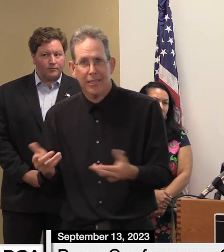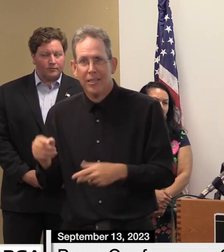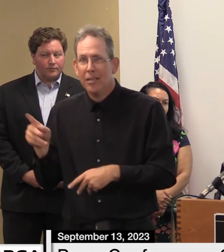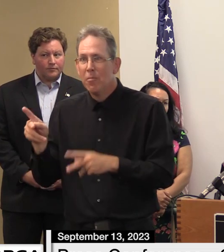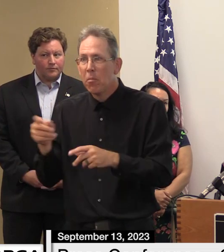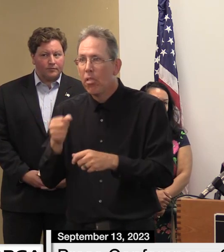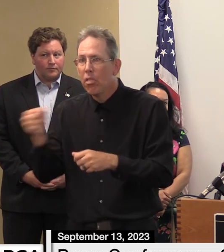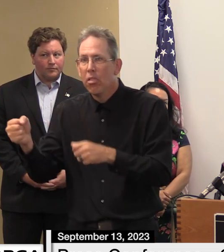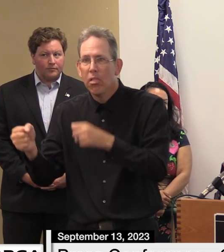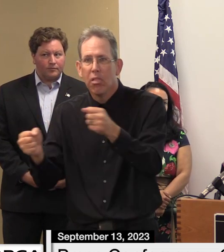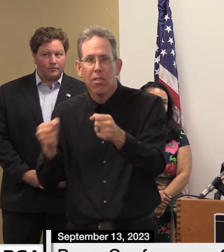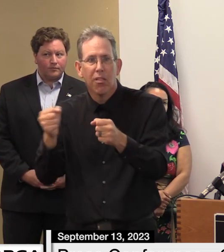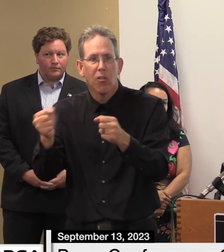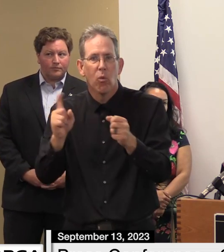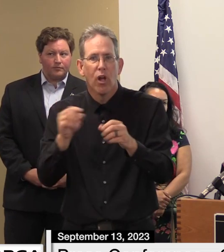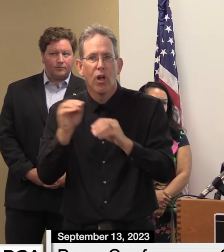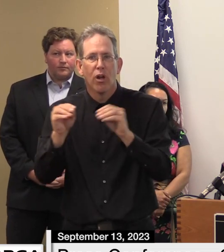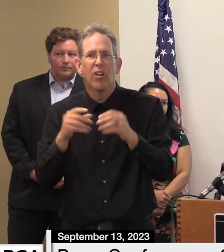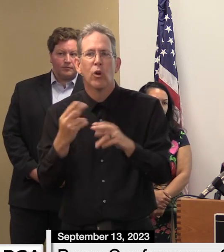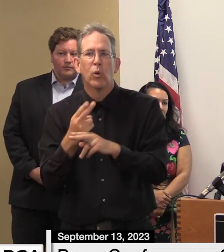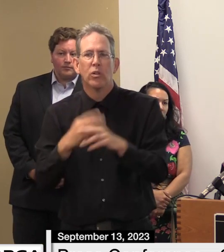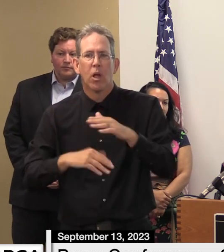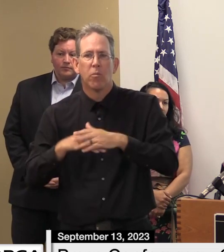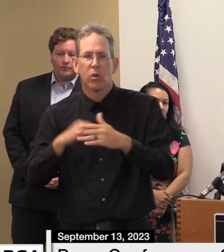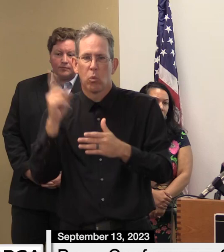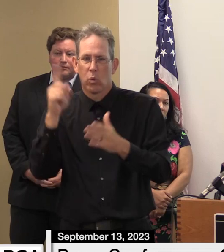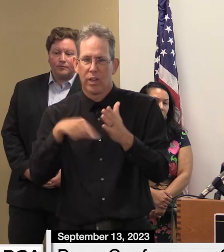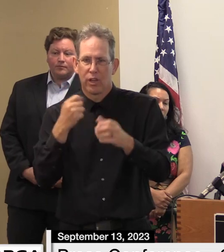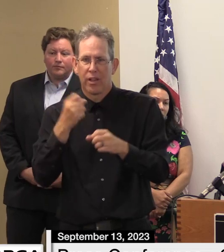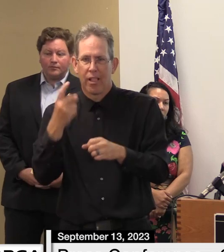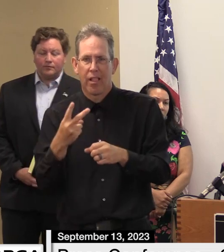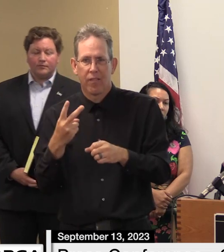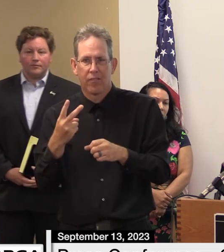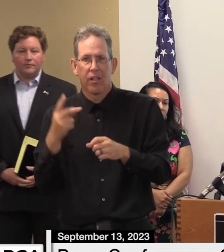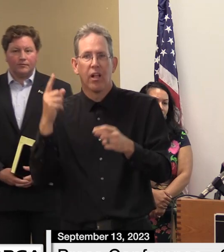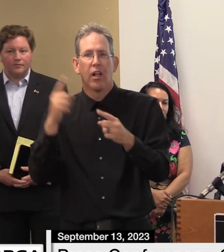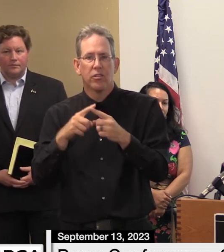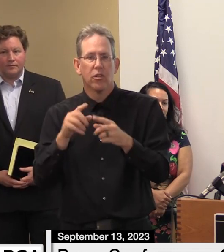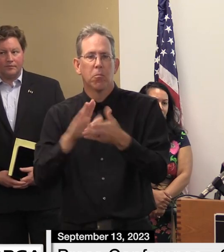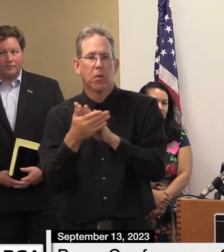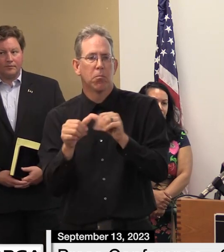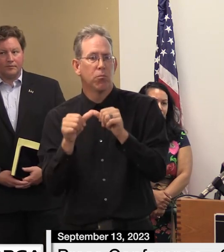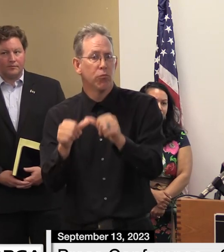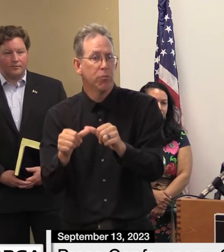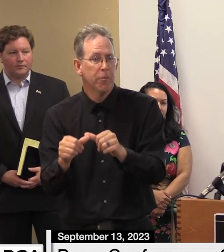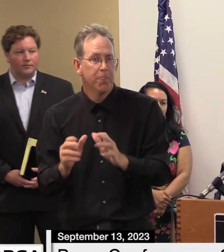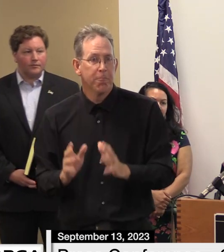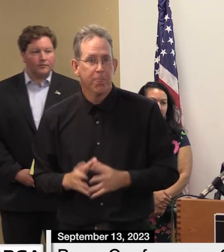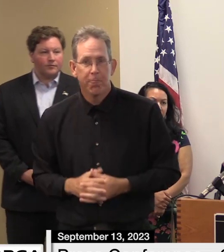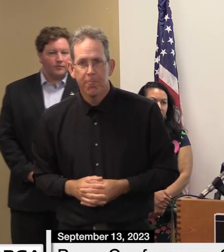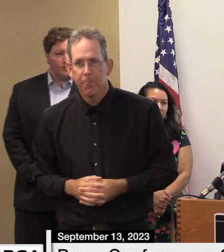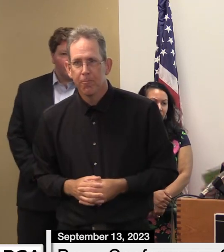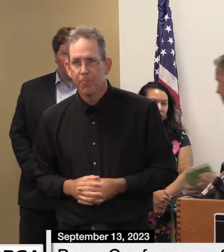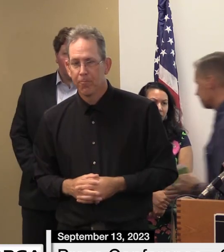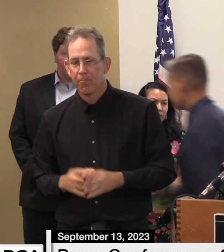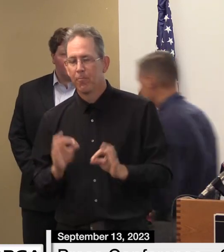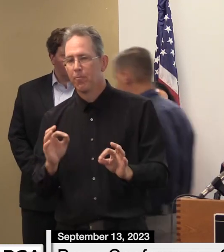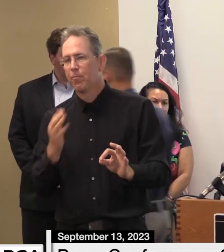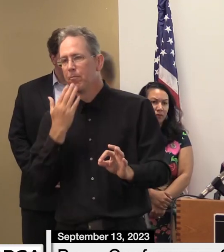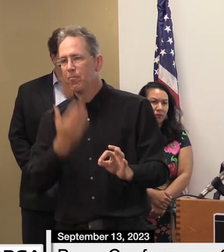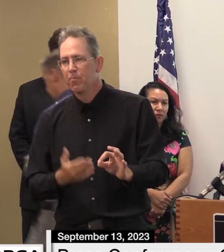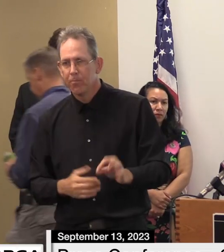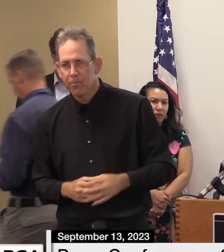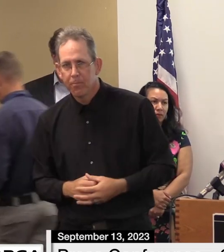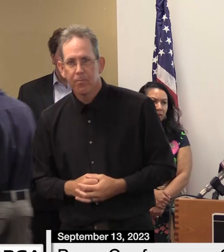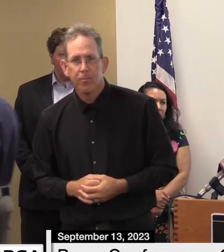location that will that they can use up to 18 months until they find a permanent solution. Thank you, sir.